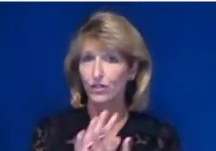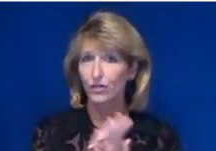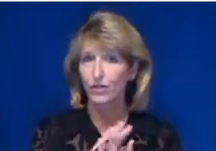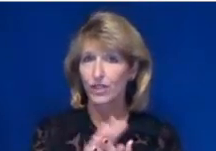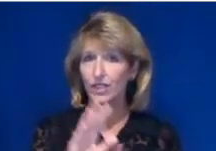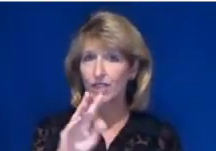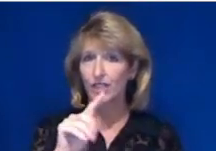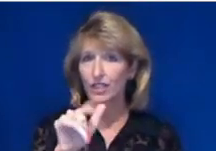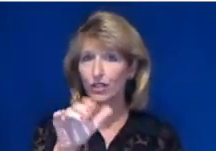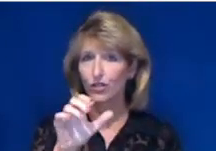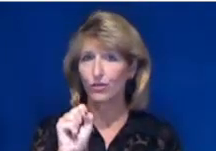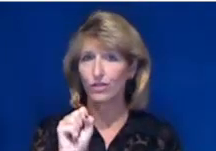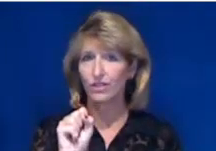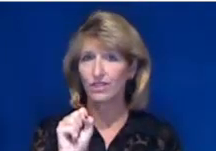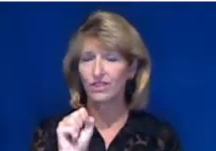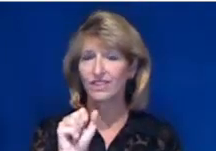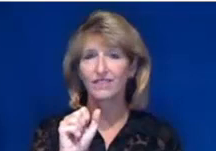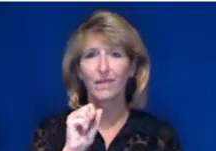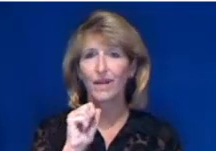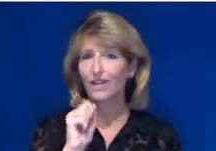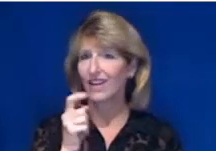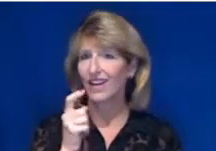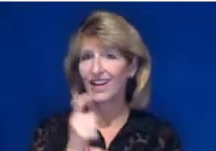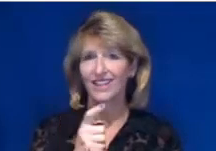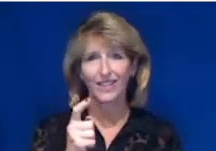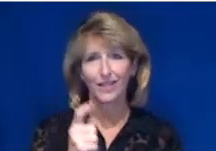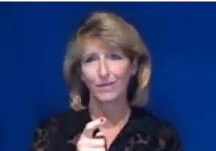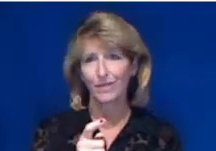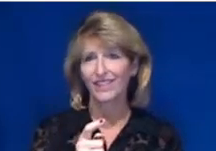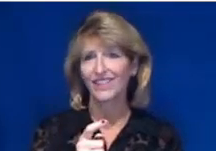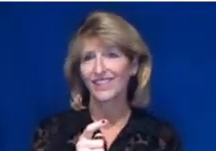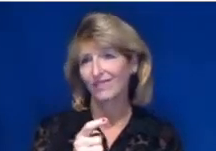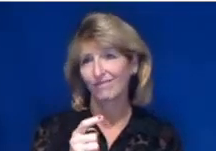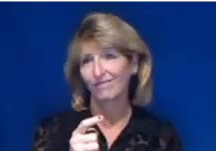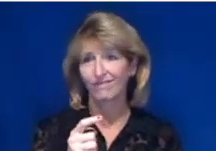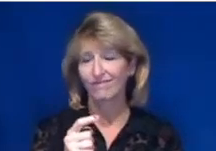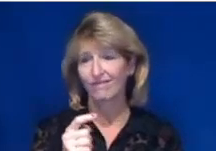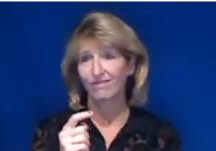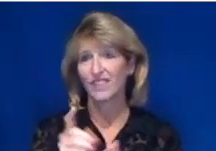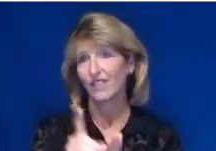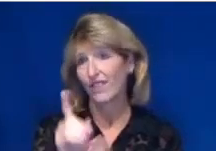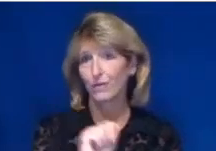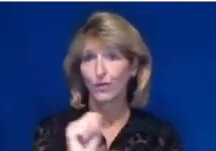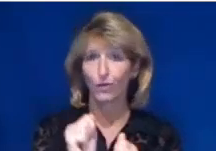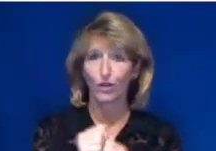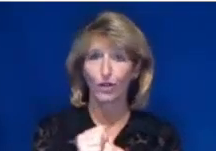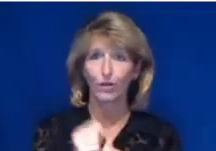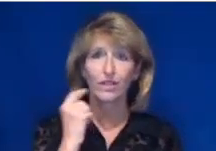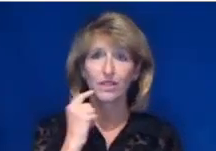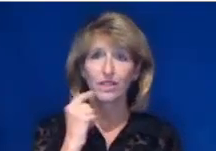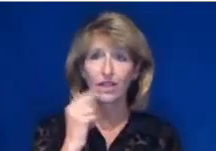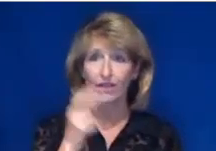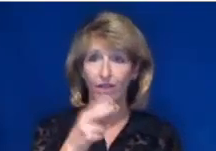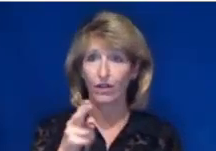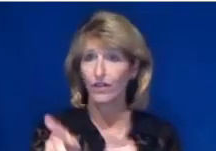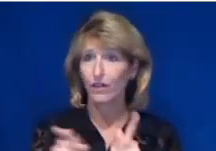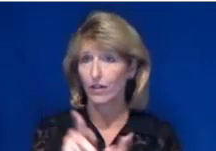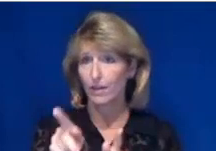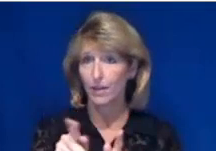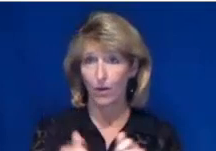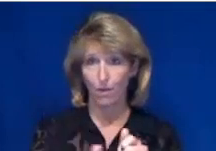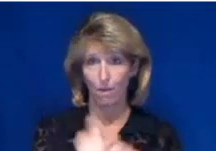Substance abuse assessment and screening tools are normed for individuals who are hearing and thus may not be appropriate for deaf and hard of